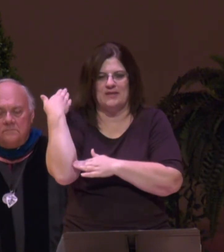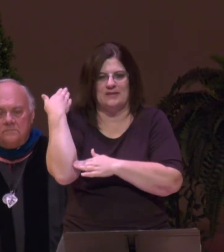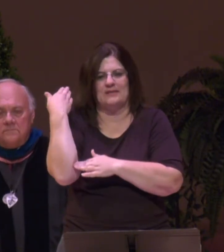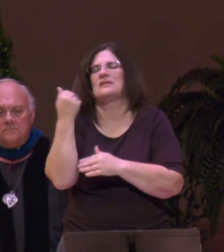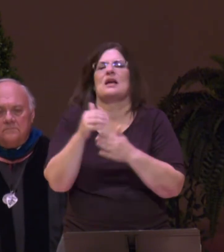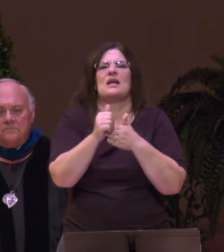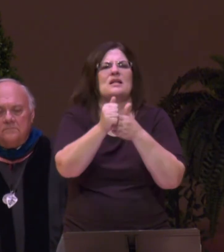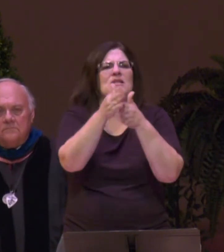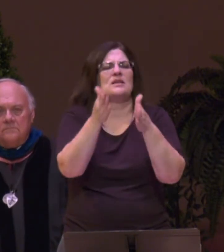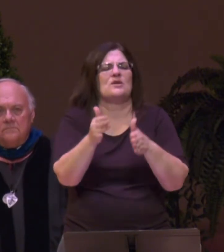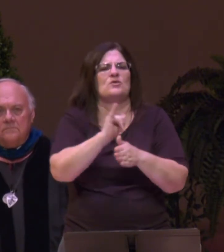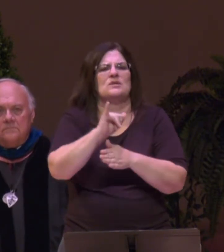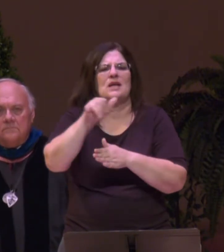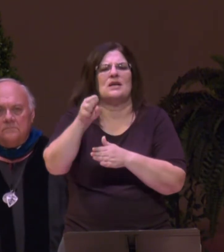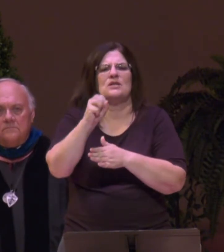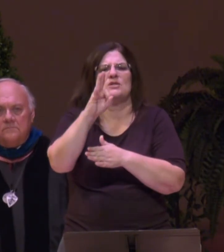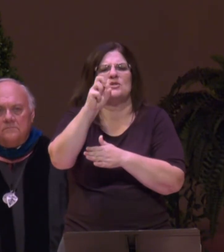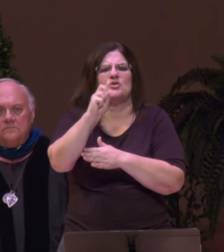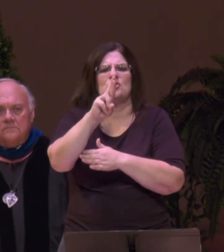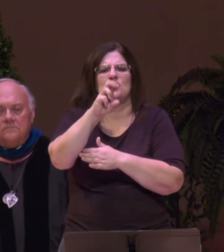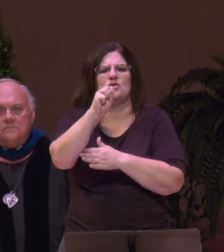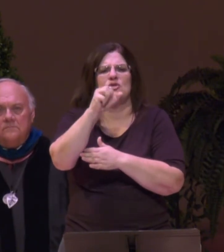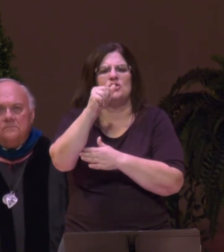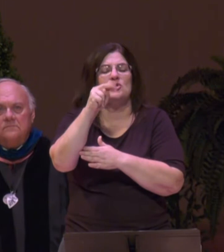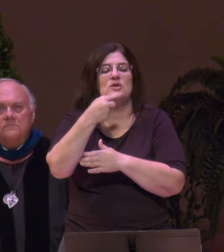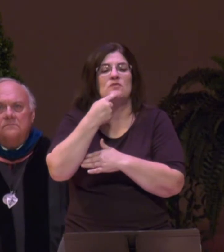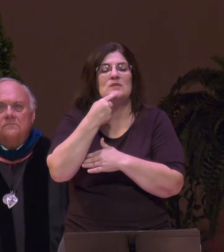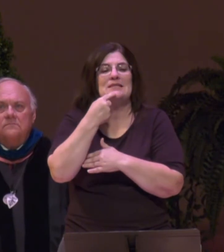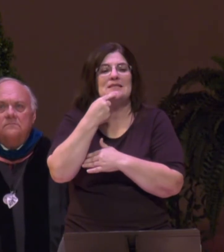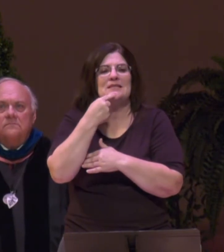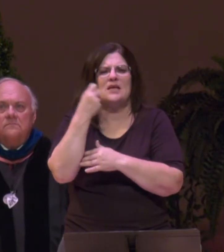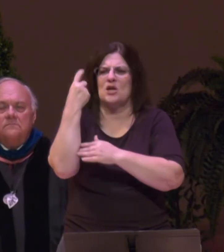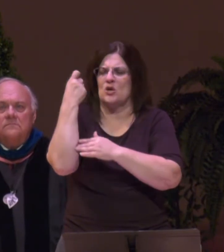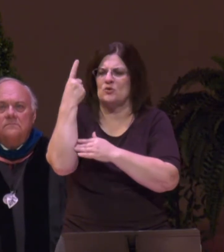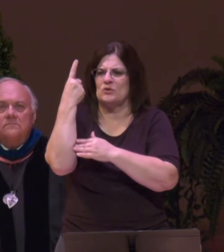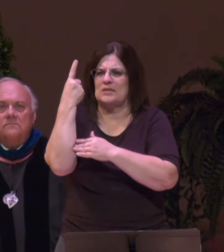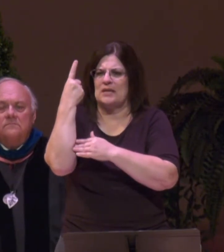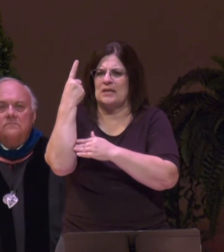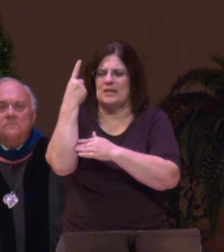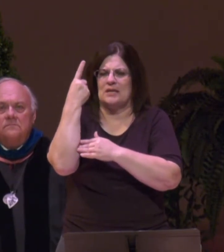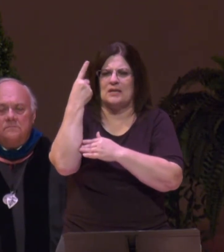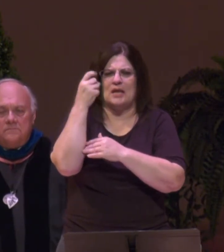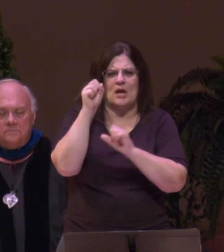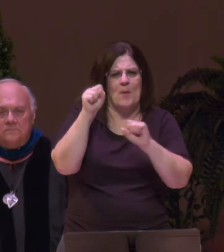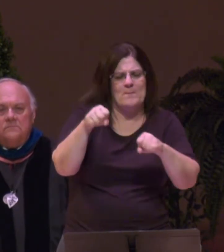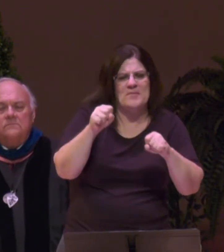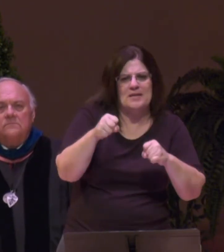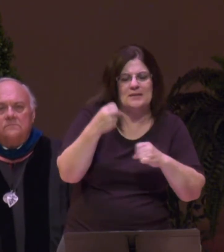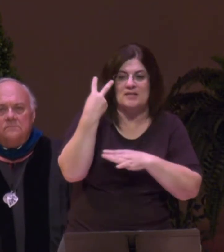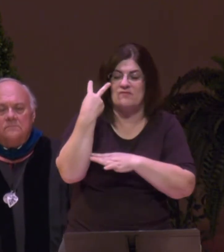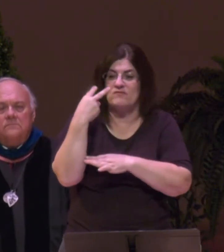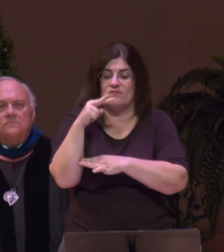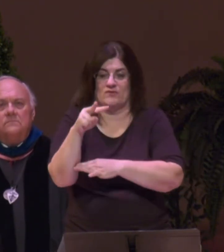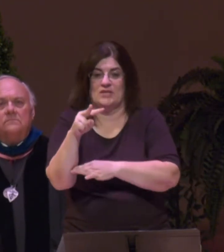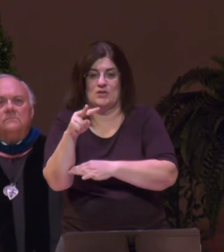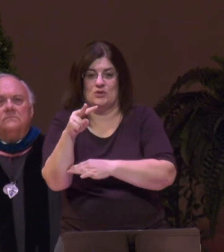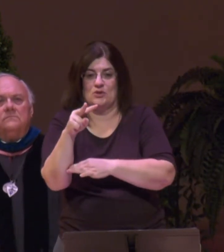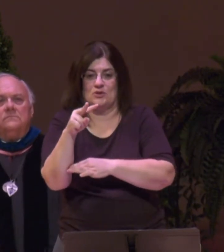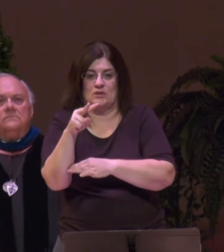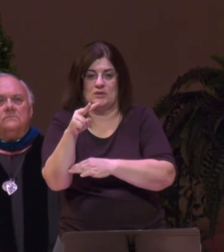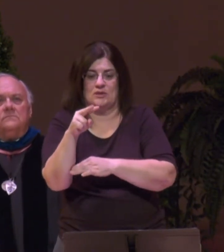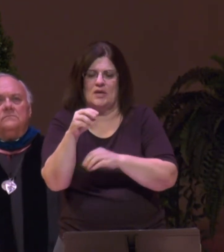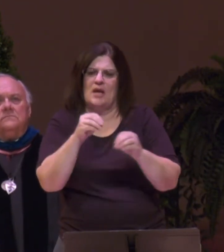Jefferson said, who understand integrity, ability, and vision, and put those things to